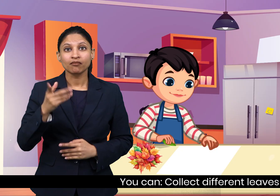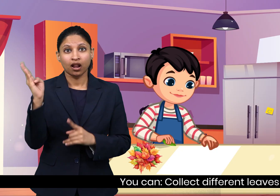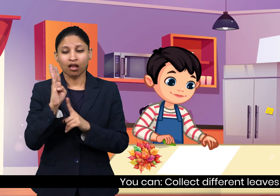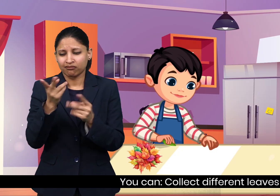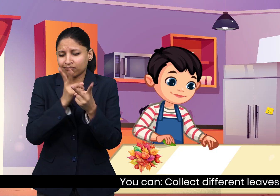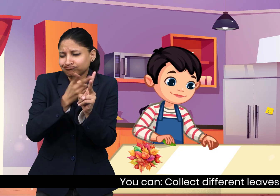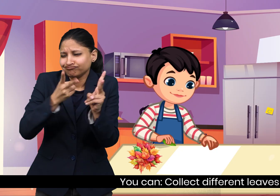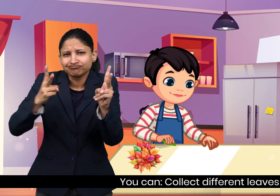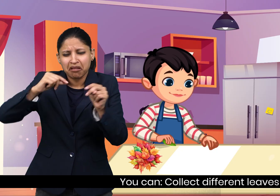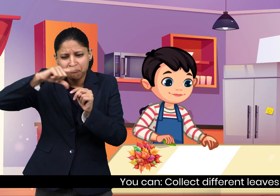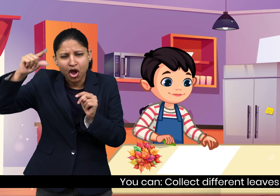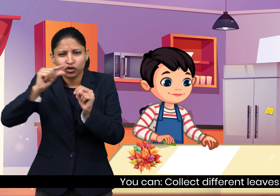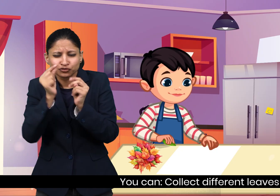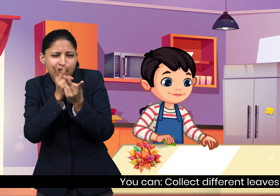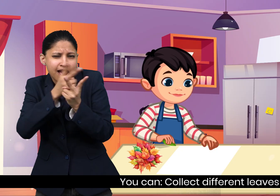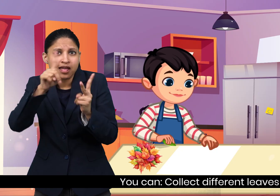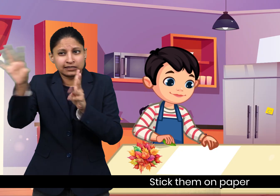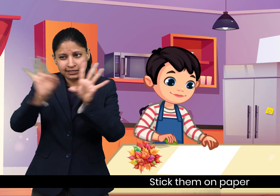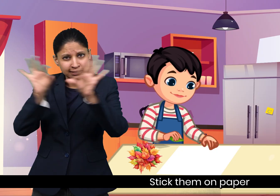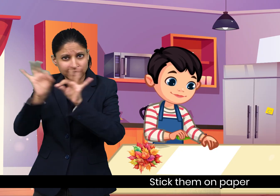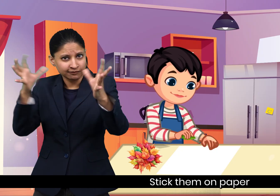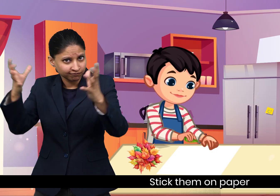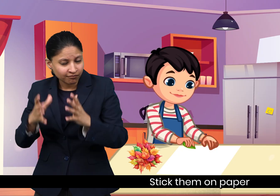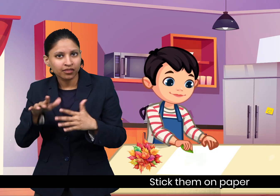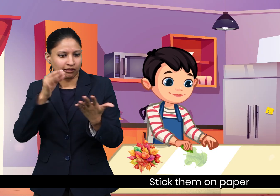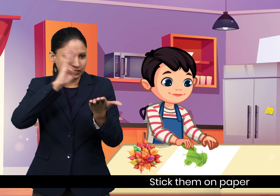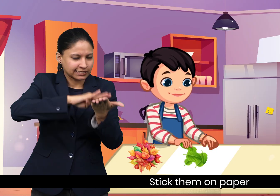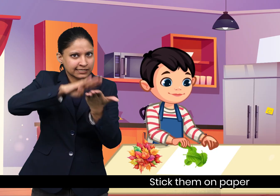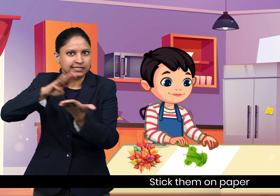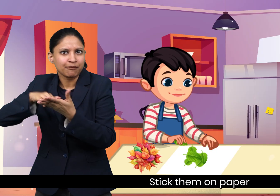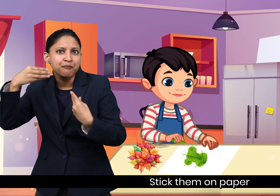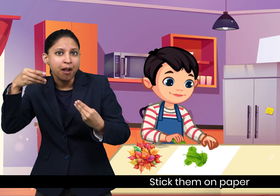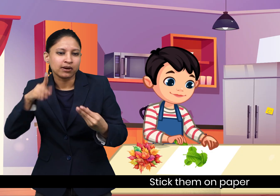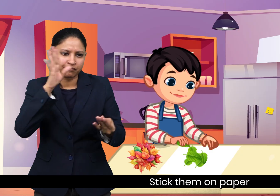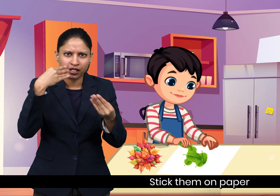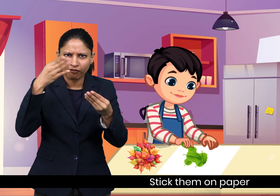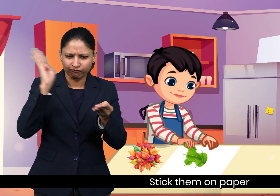You can collect different leaves, stick them on paper.